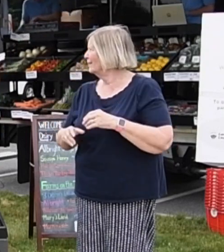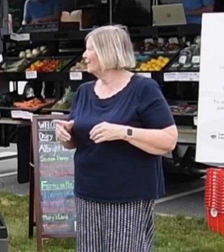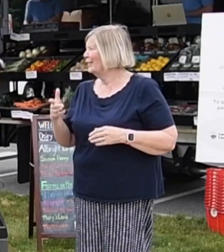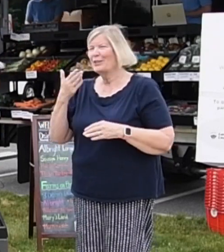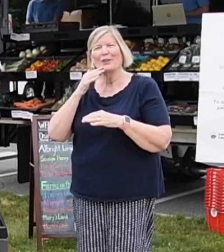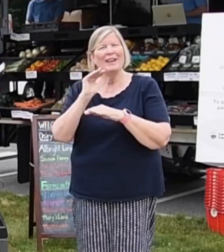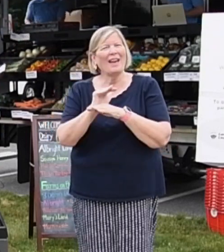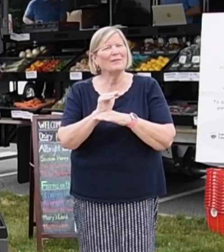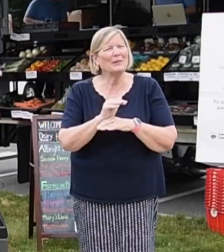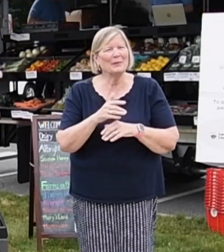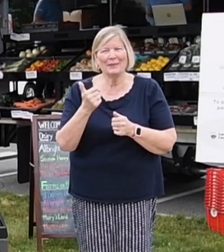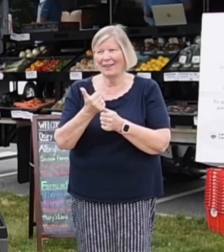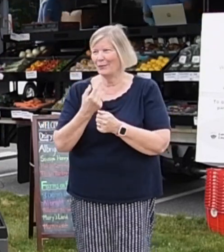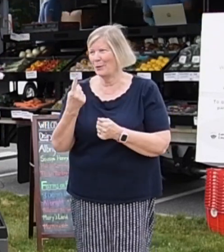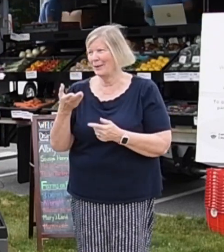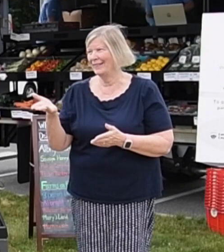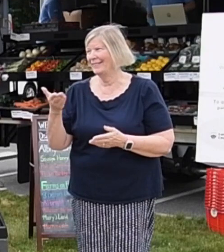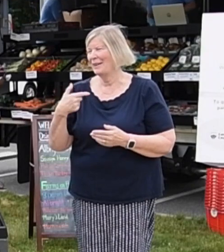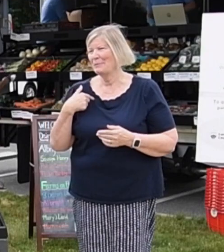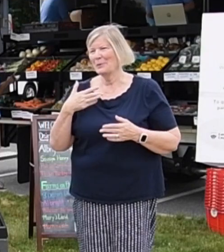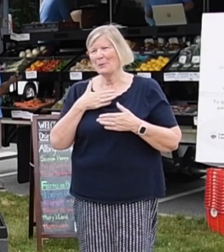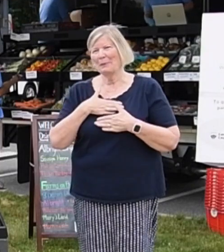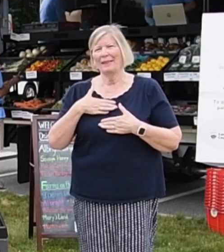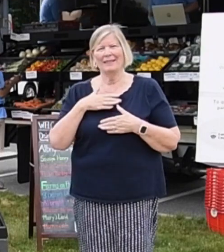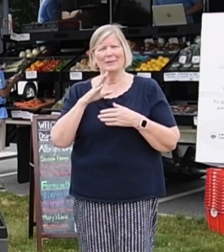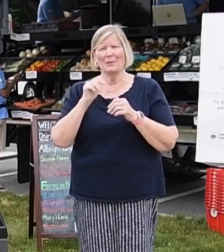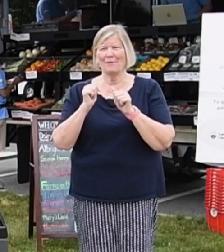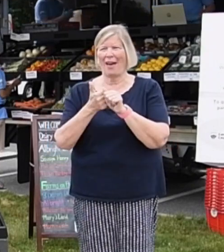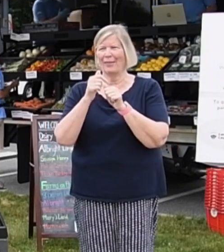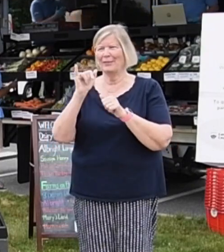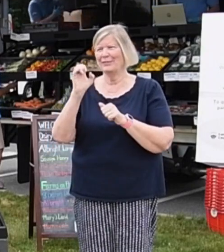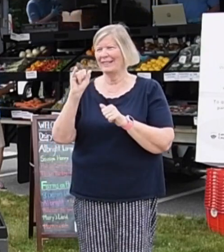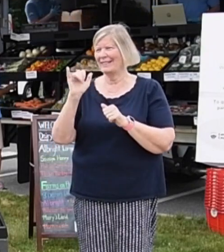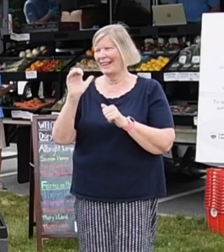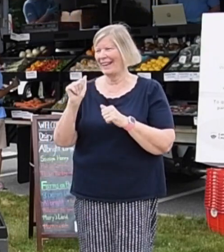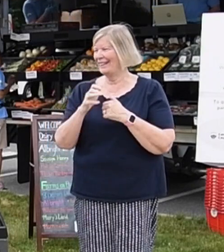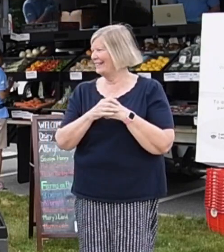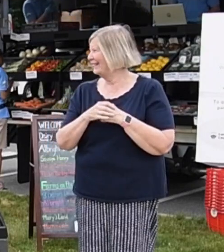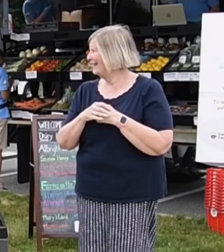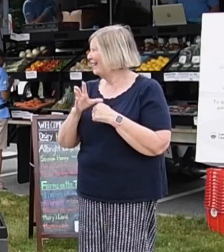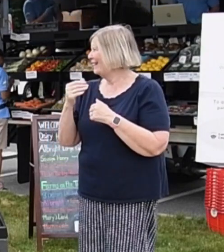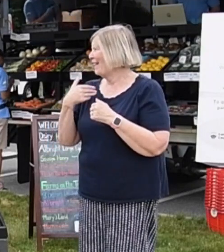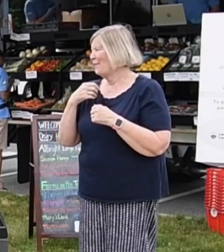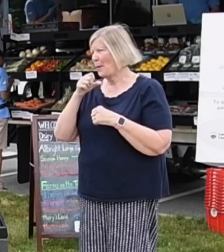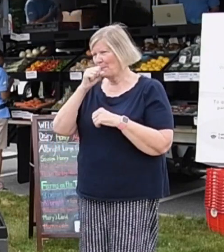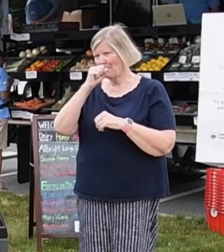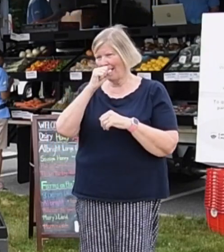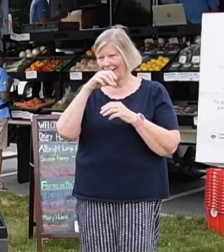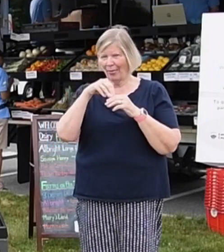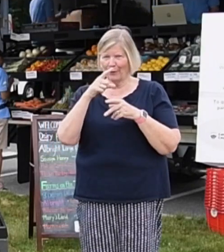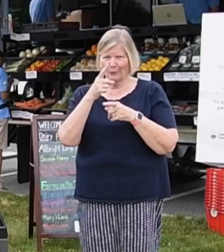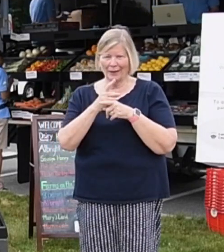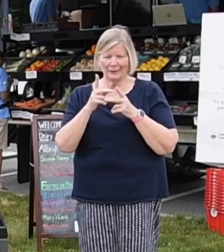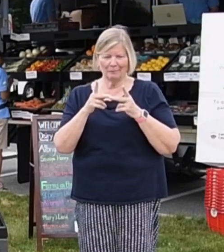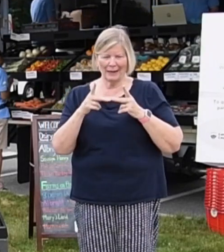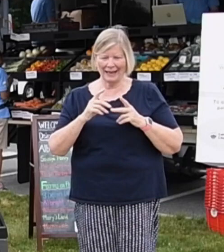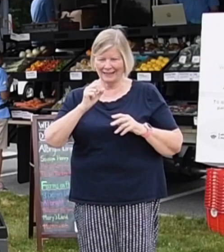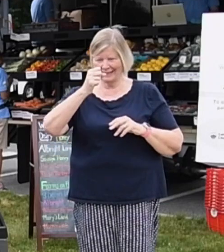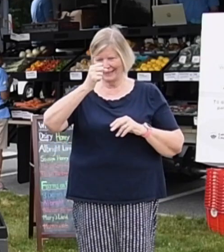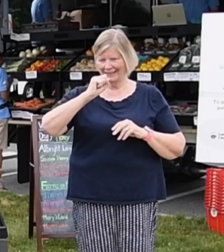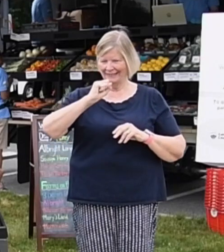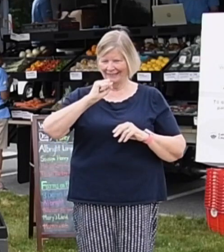Good afternoon, everyone. I am so pleased to follow Jessica and to have the mic in the right place. I feel